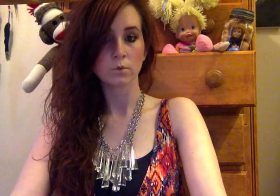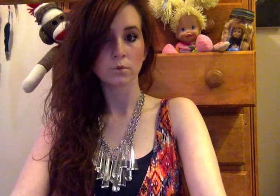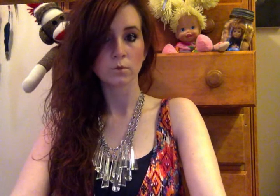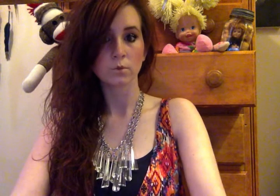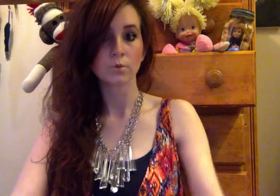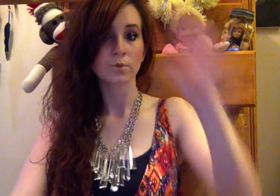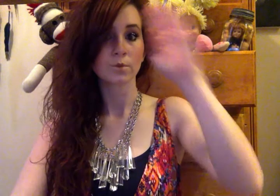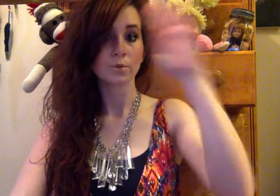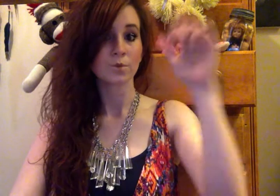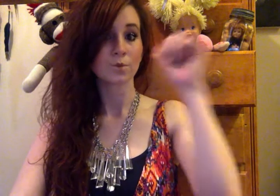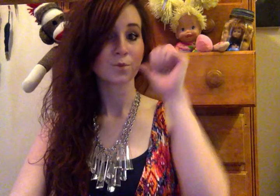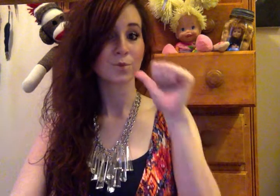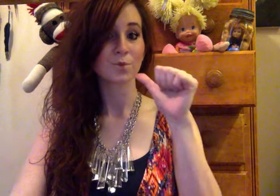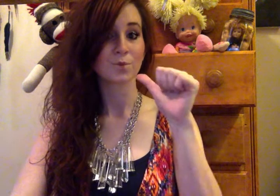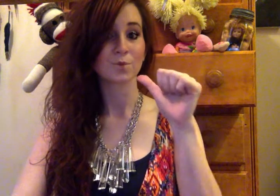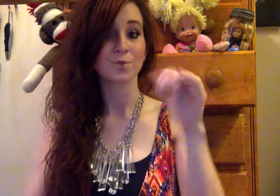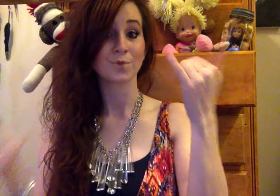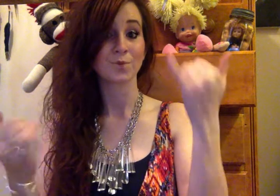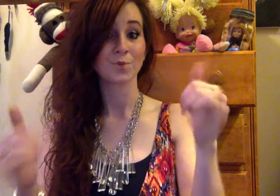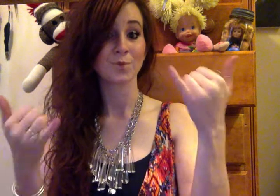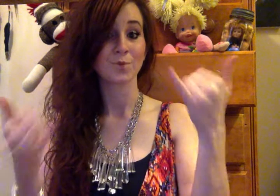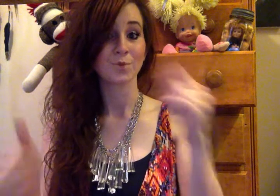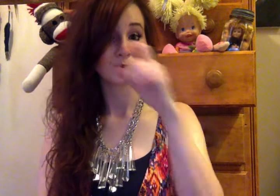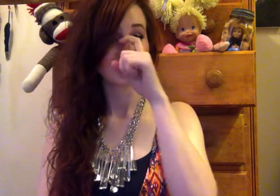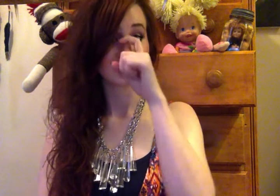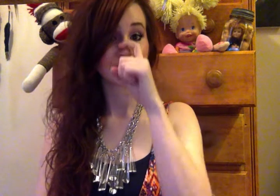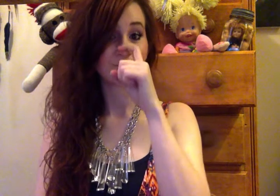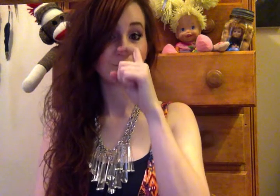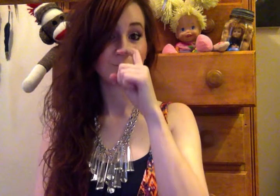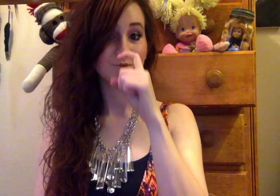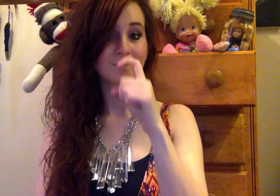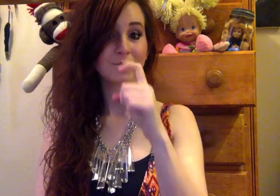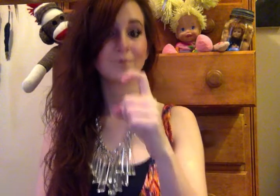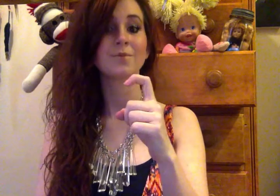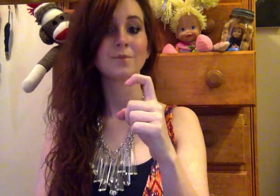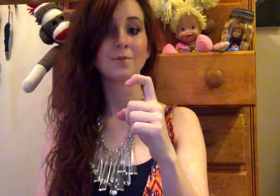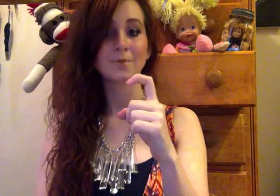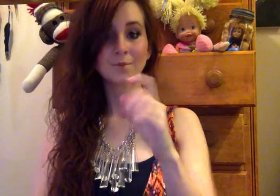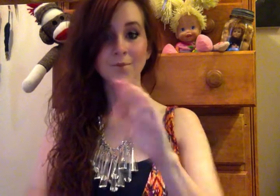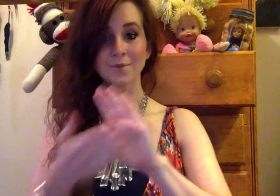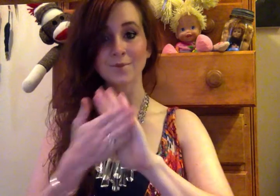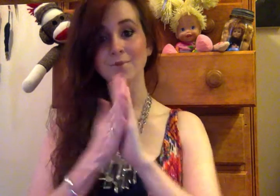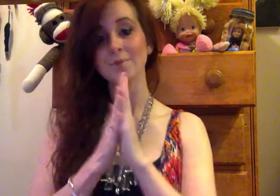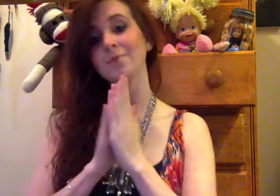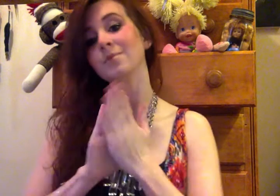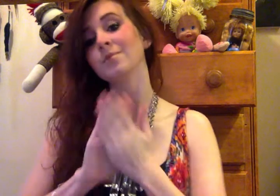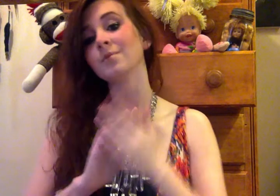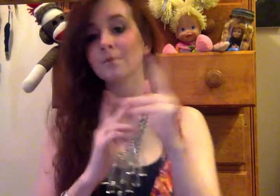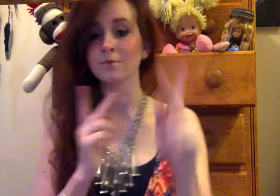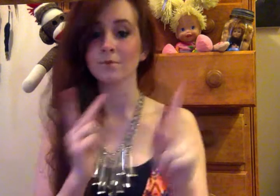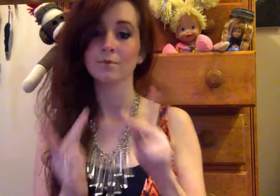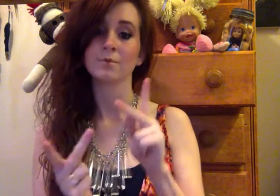Hey girl, open the walls, play with your dolls We'll be a perfect